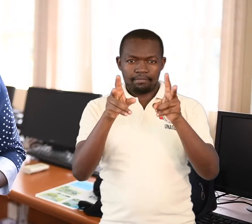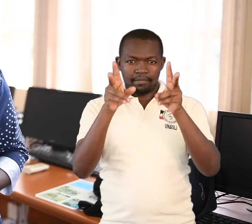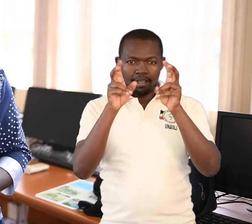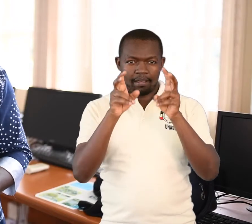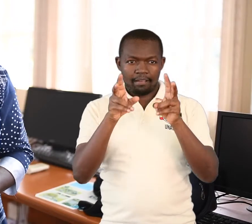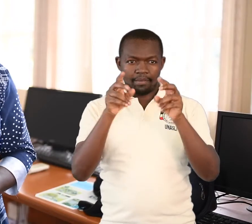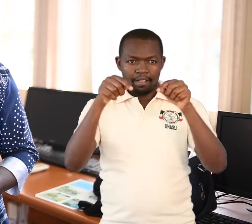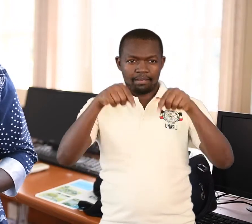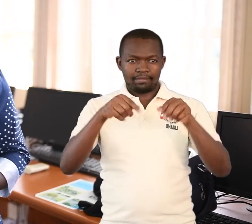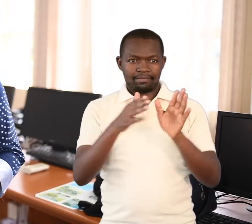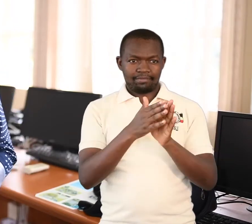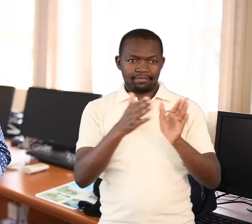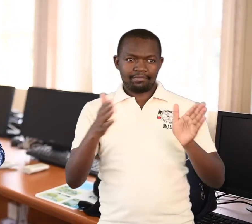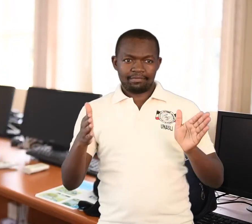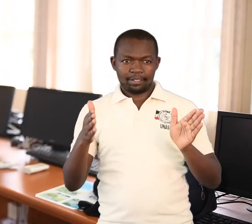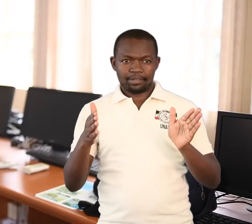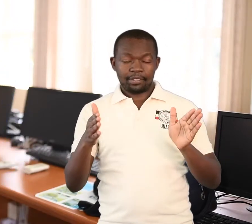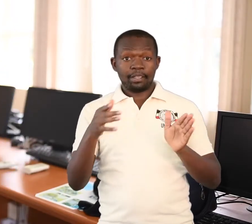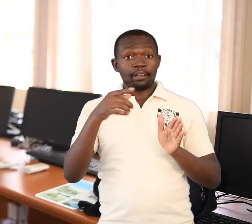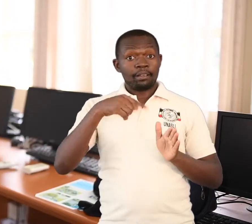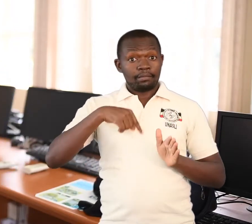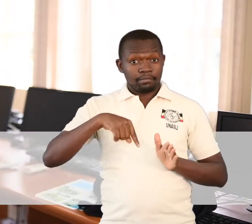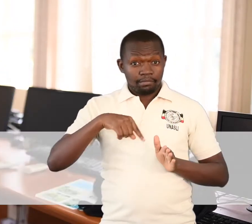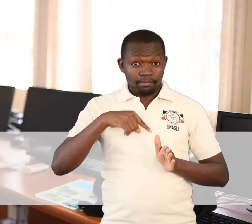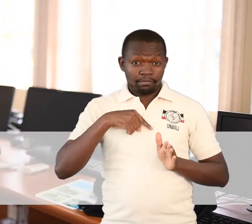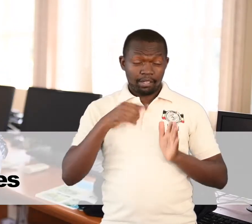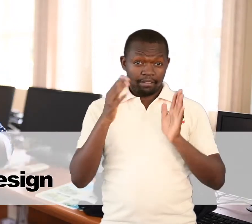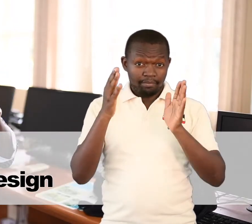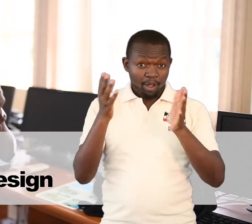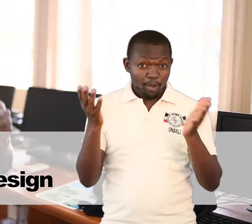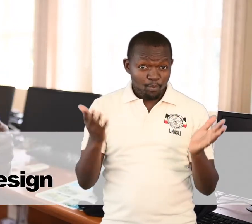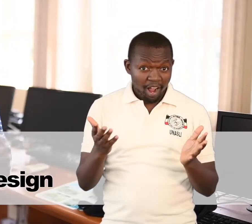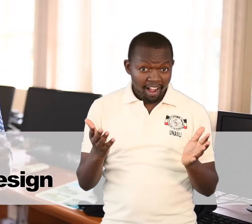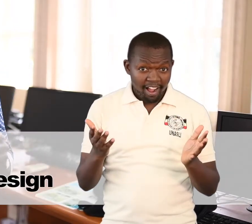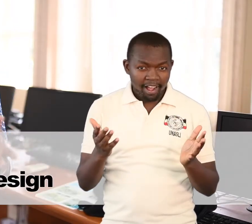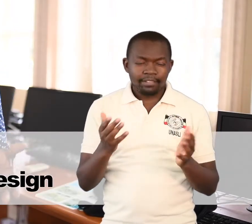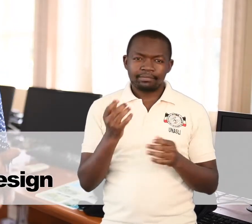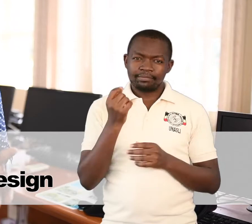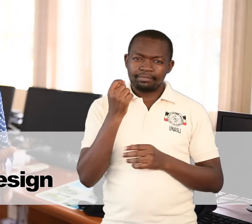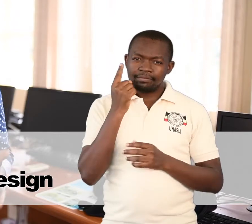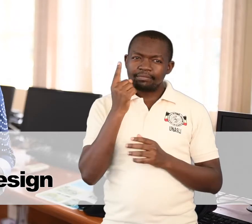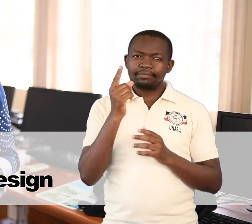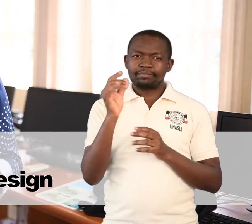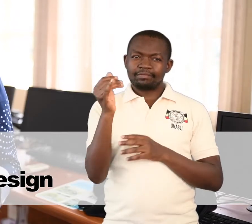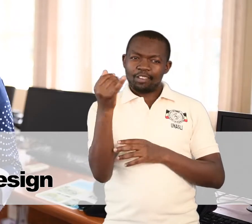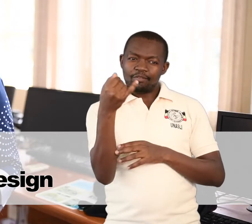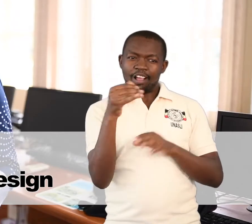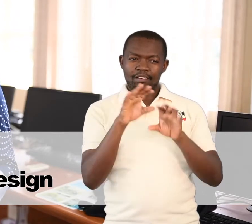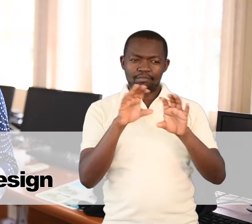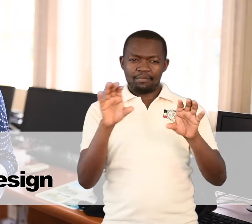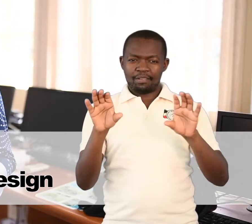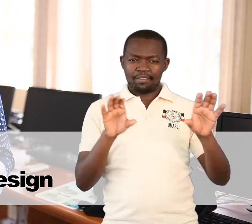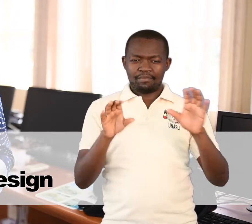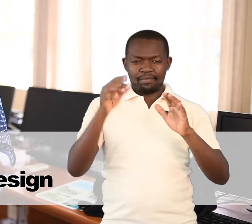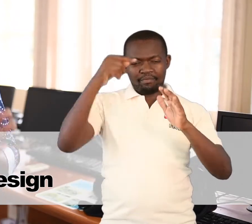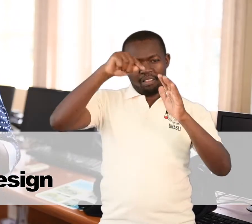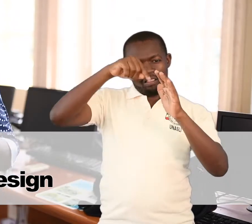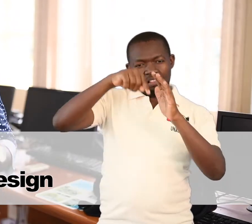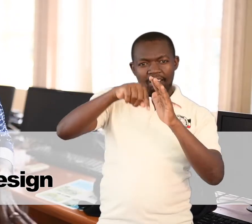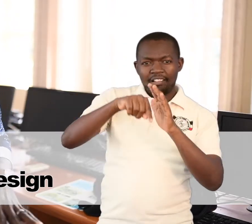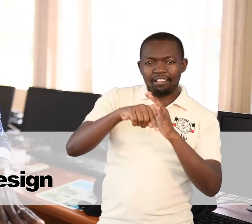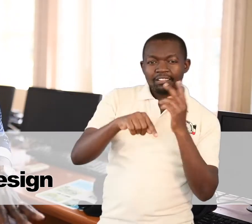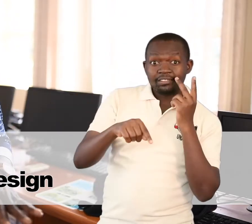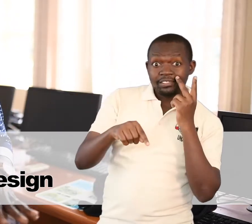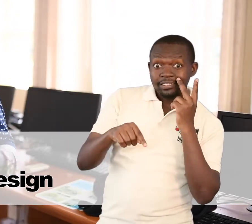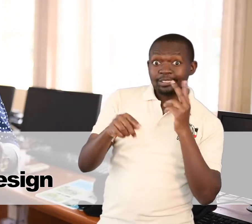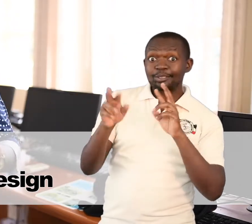session. We are going to look at appreciation of art and design. You already